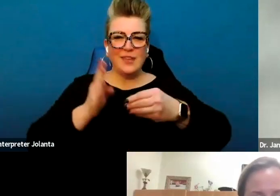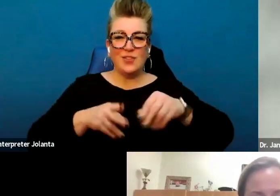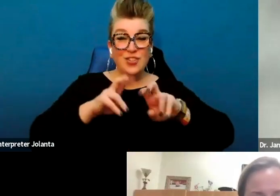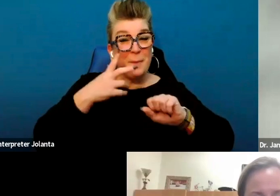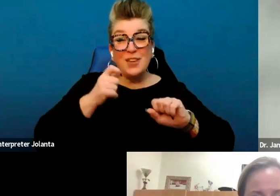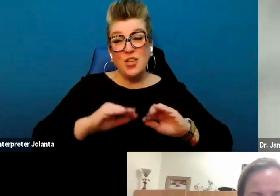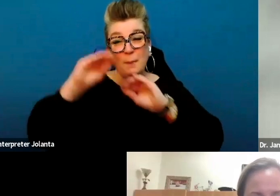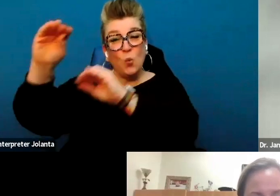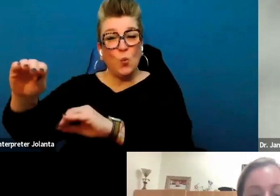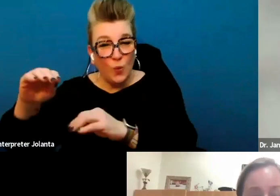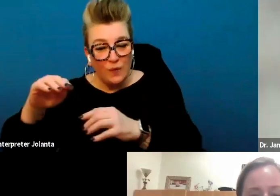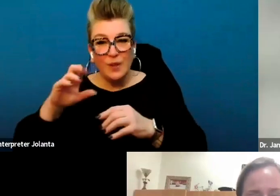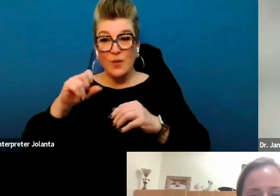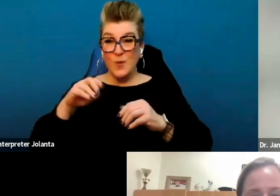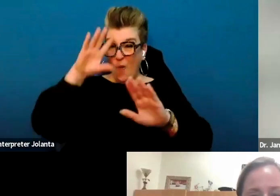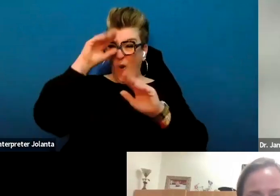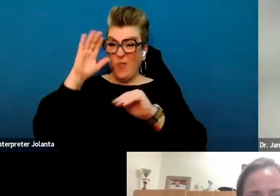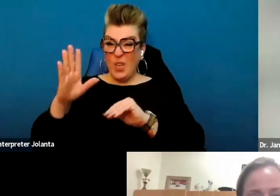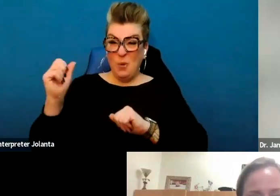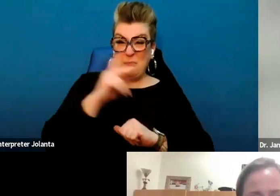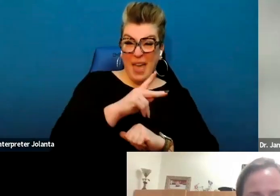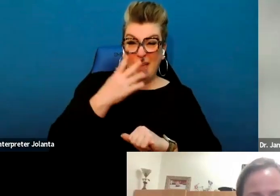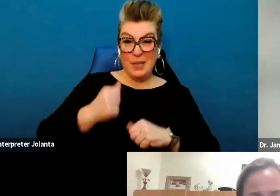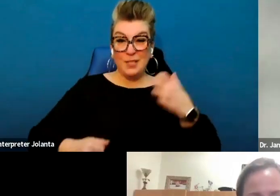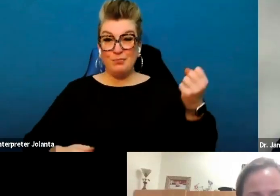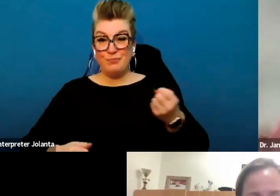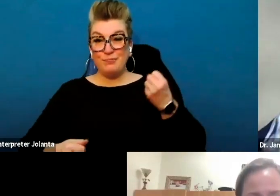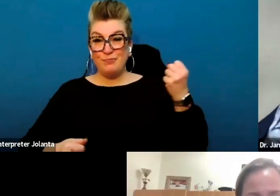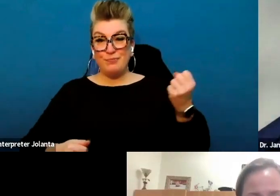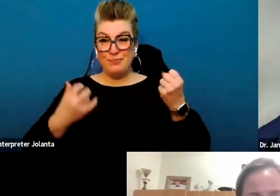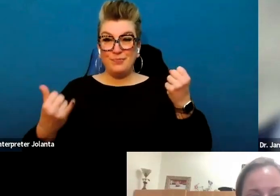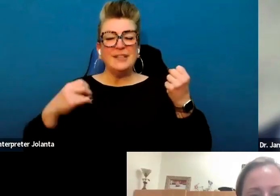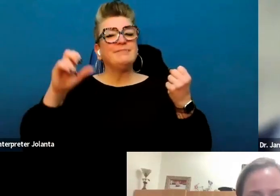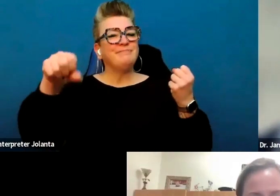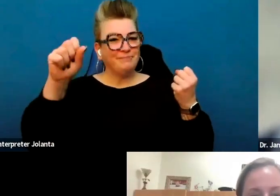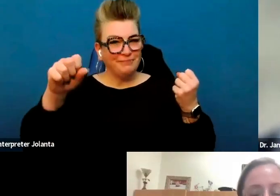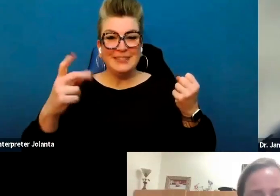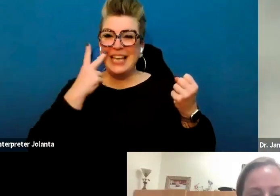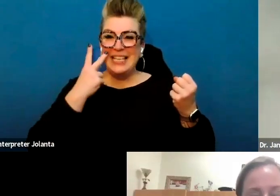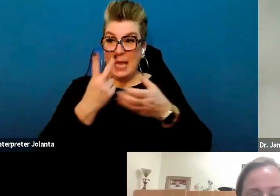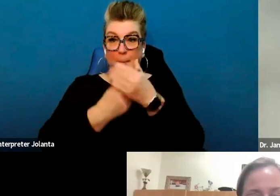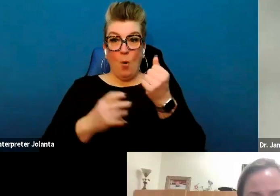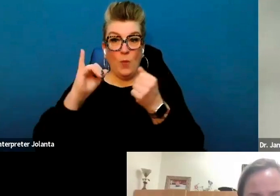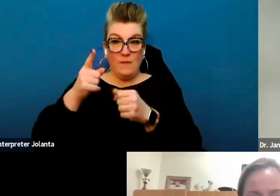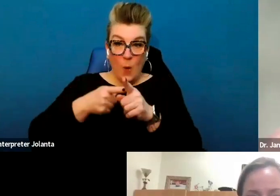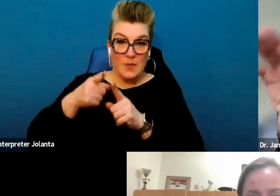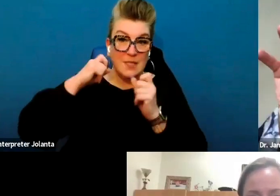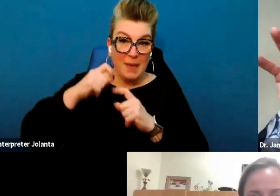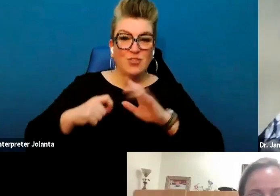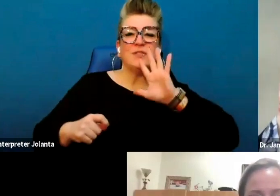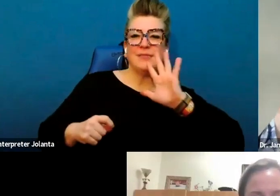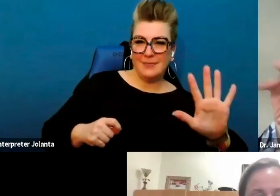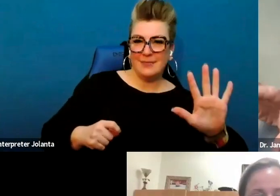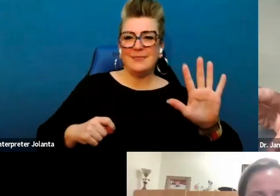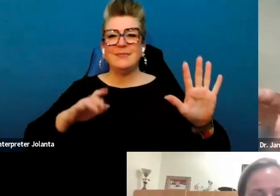so hopefully we'll get back to it sometime. But yeah, looking at phonological and semantic specialization at the 5-year-olds